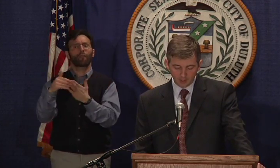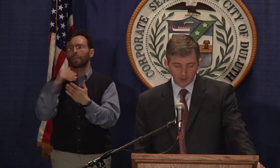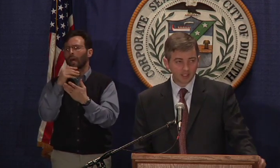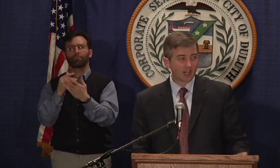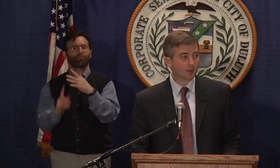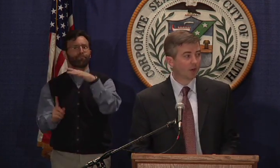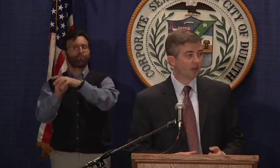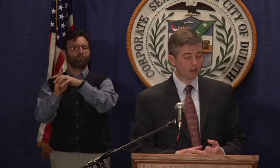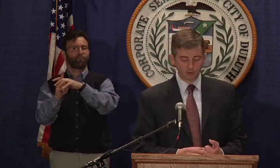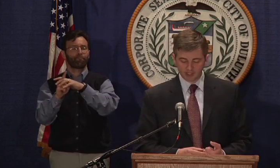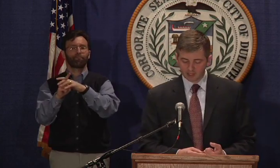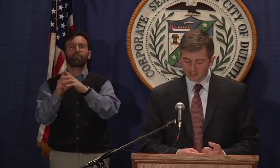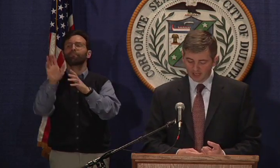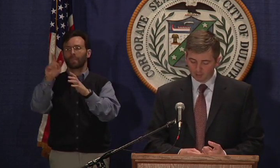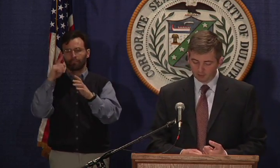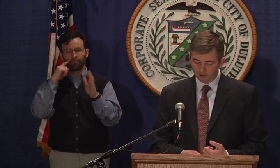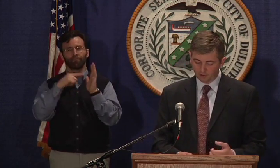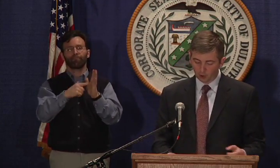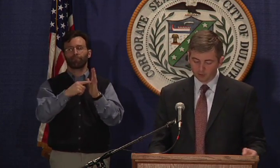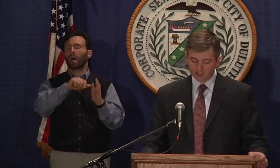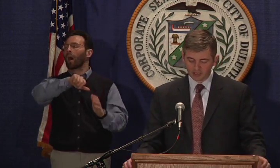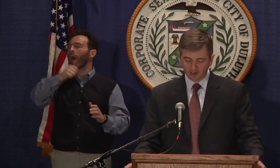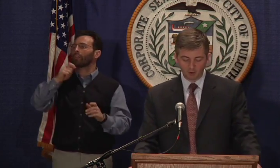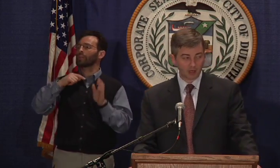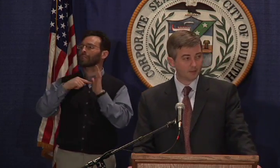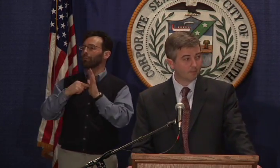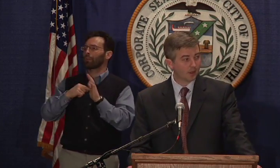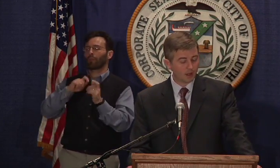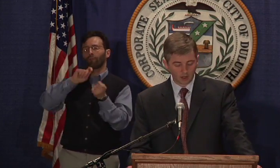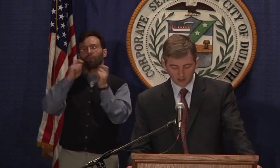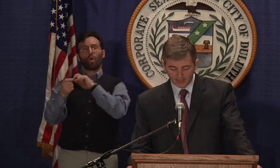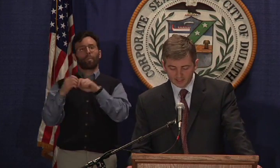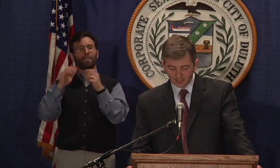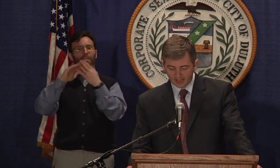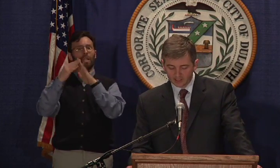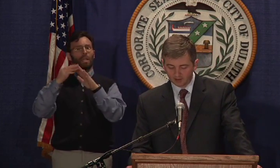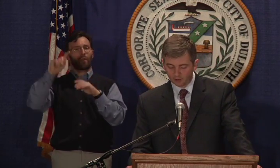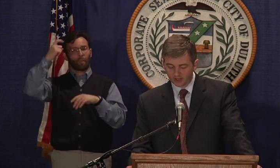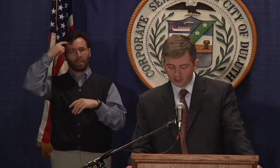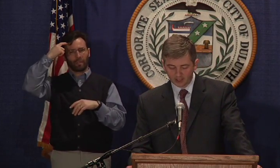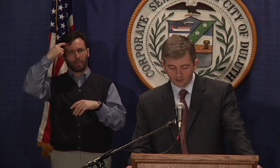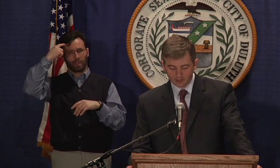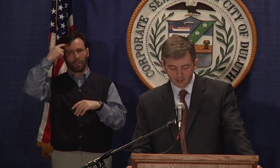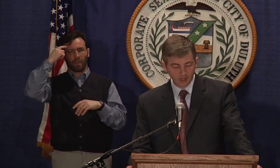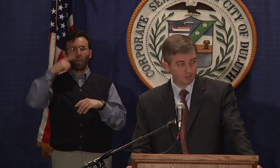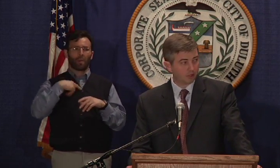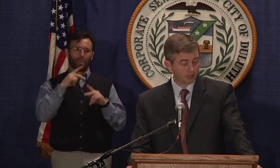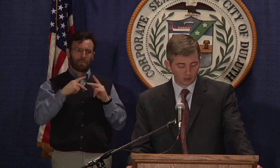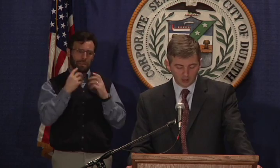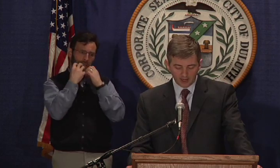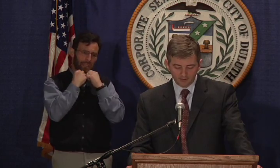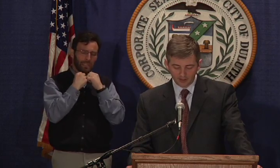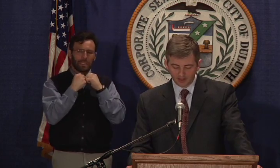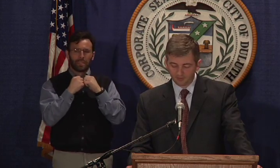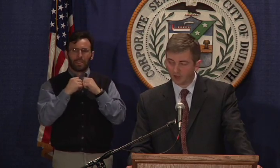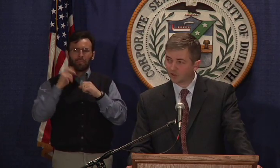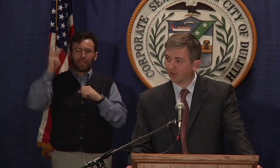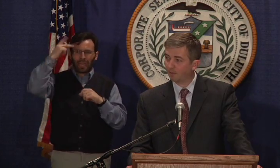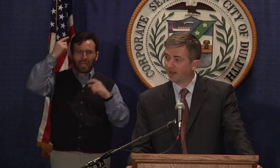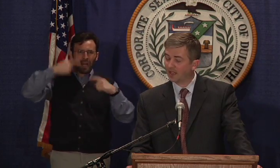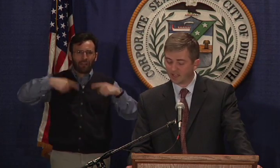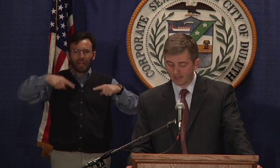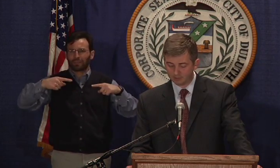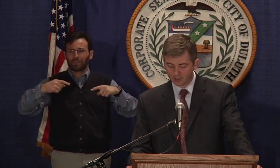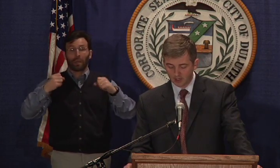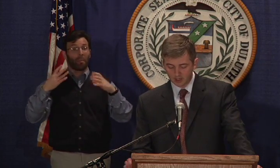illustrate, let's talk about another recent example of reform in city government, a classic case of entrenched interest, political conflict that